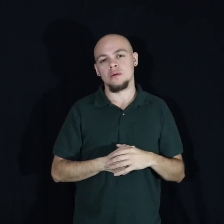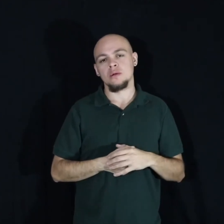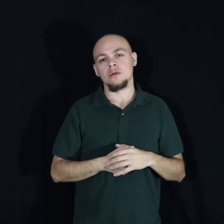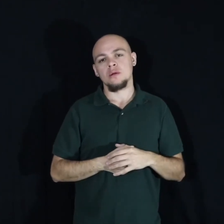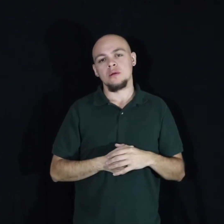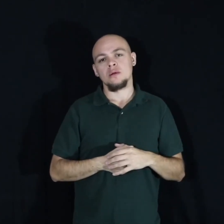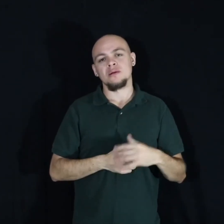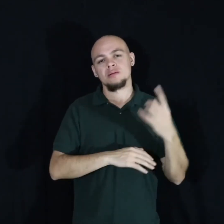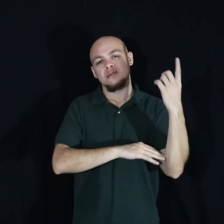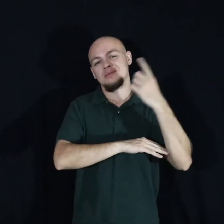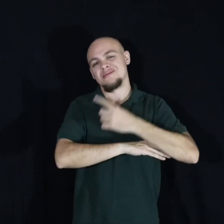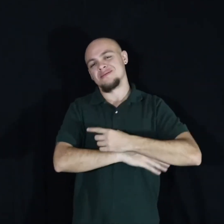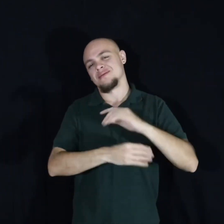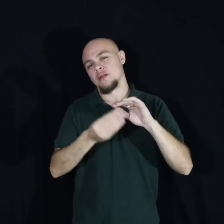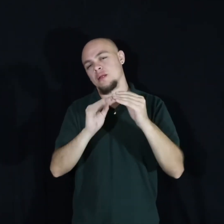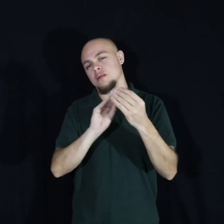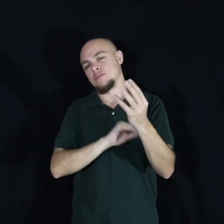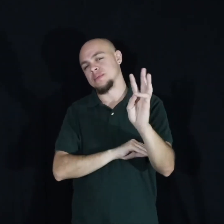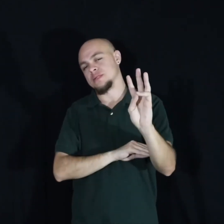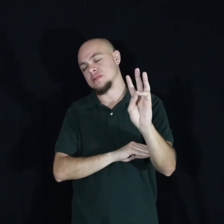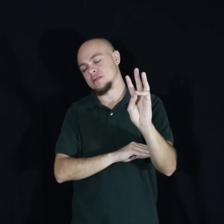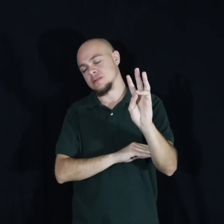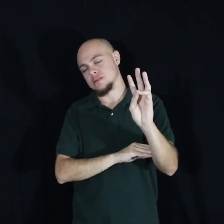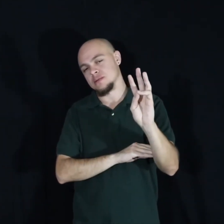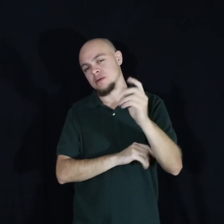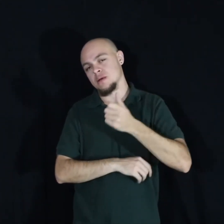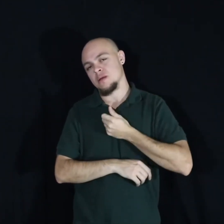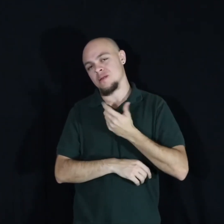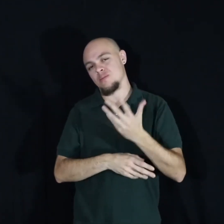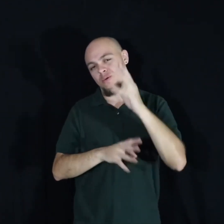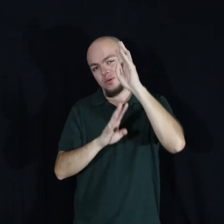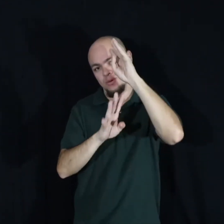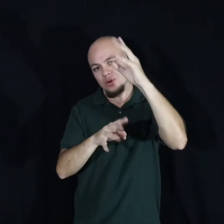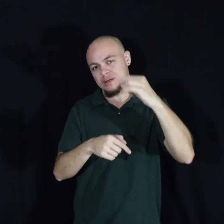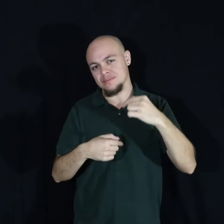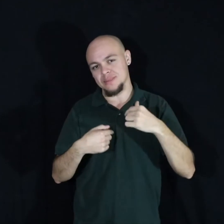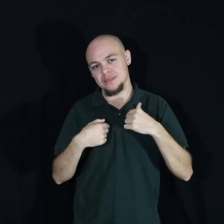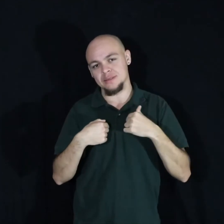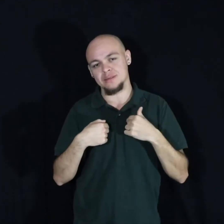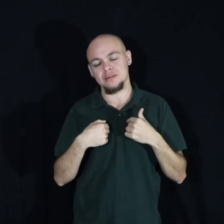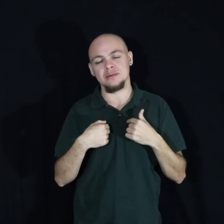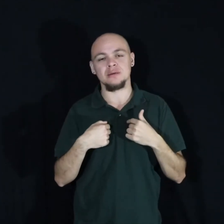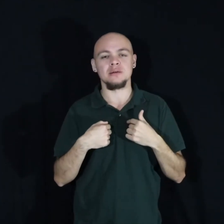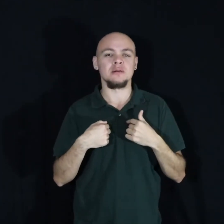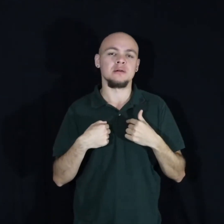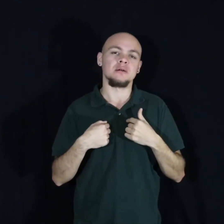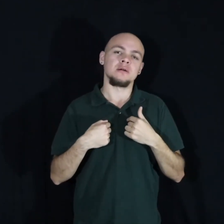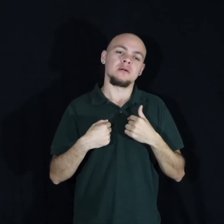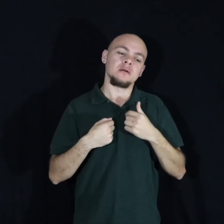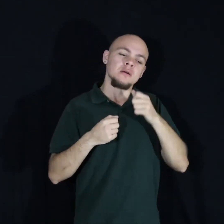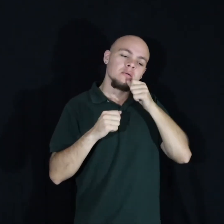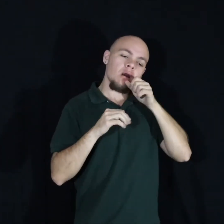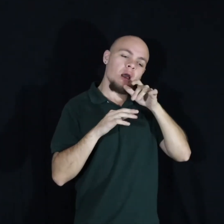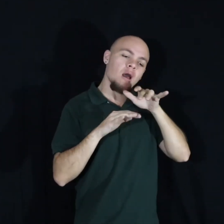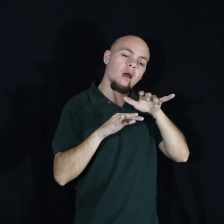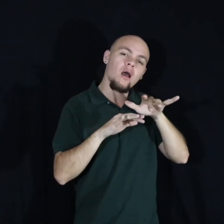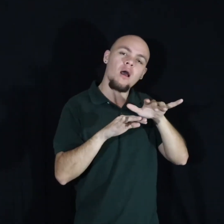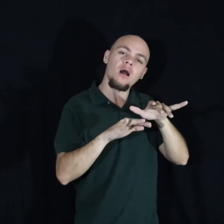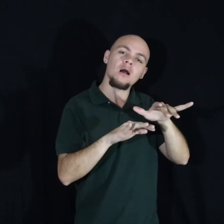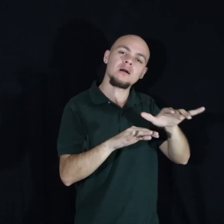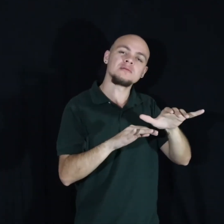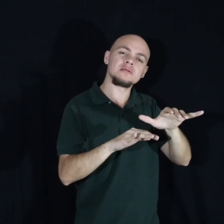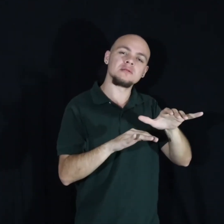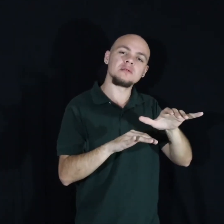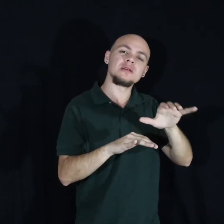So on day 6, the poet made me. He breathed on the dust, and from crust